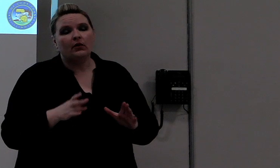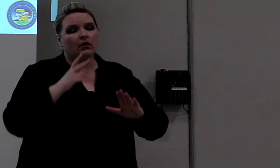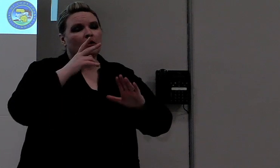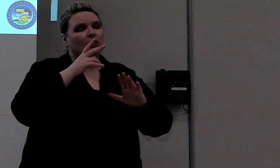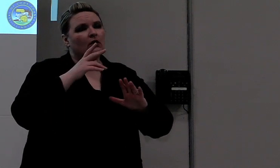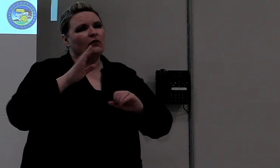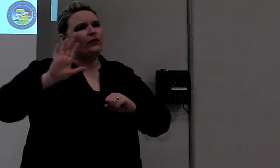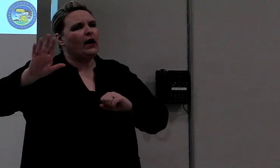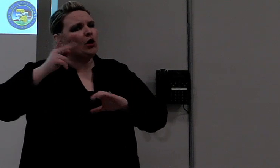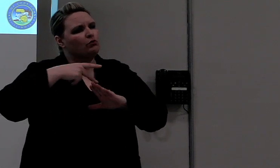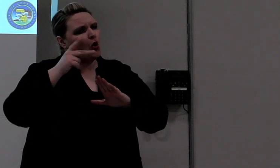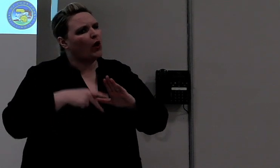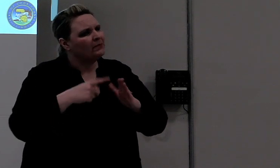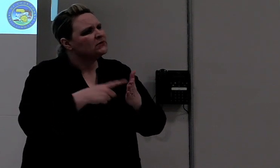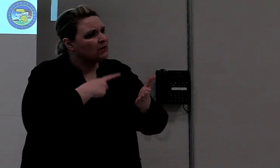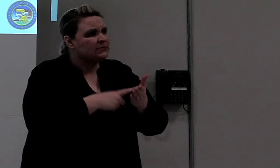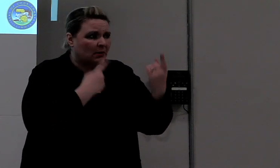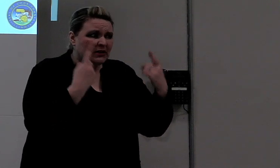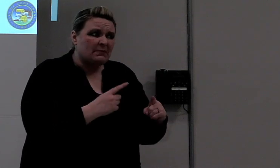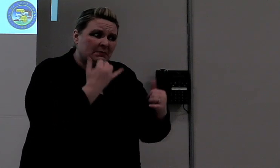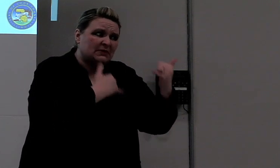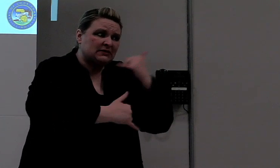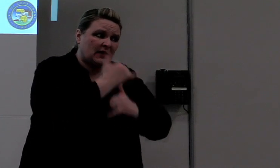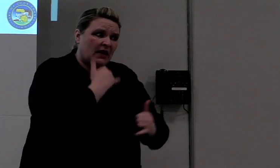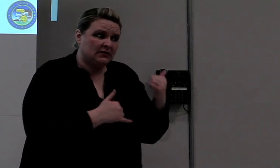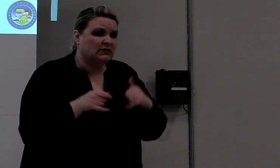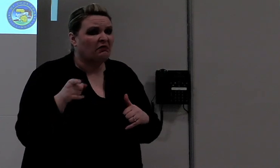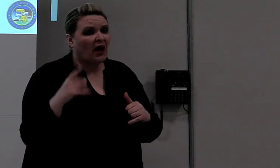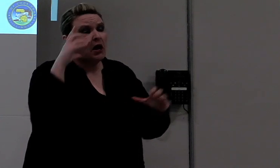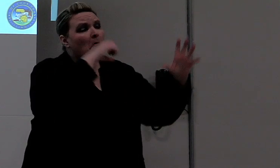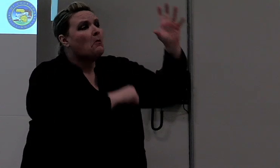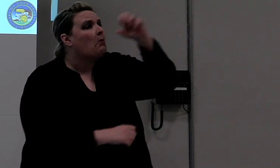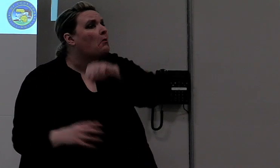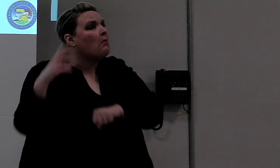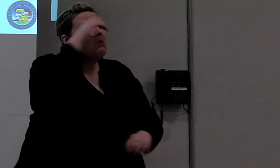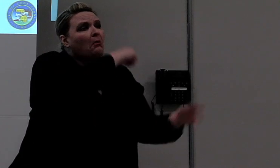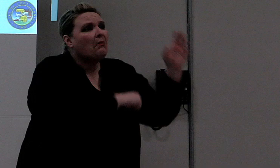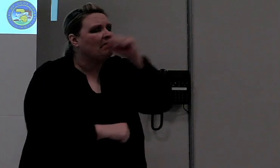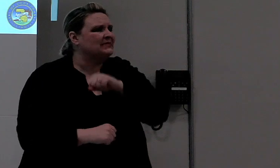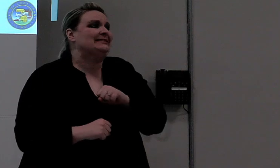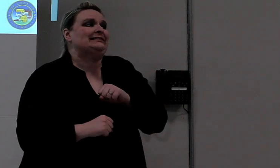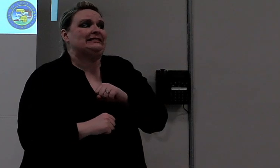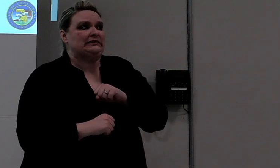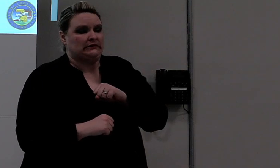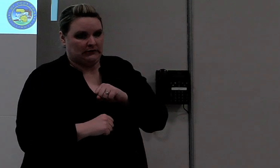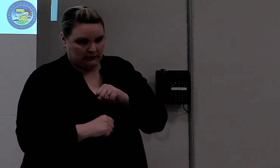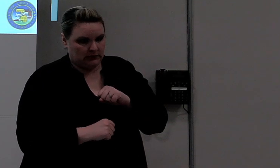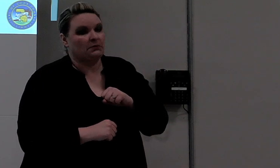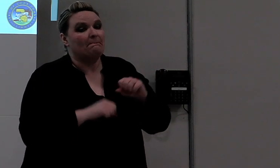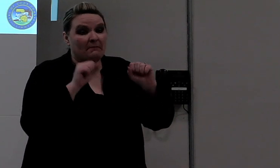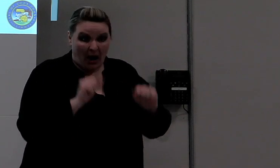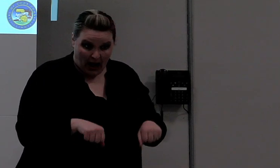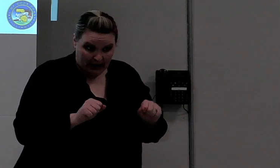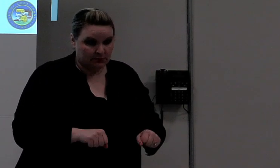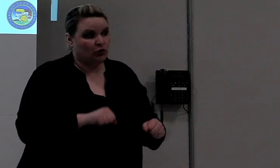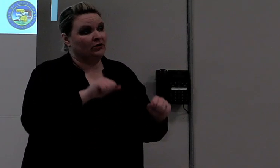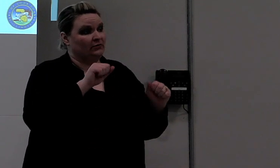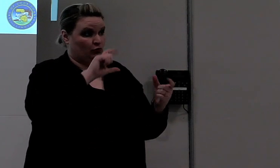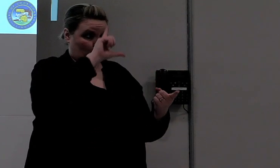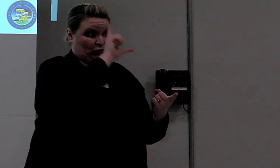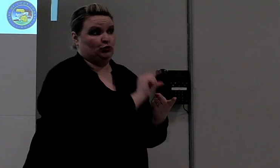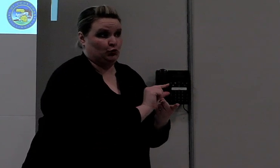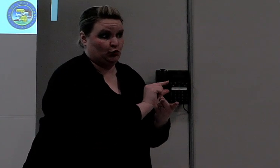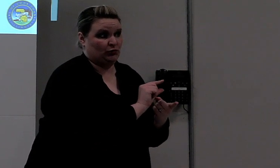program that they use does make mistakes, it does make certain assumptions. So there is grounds all the time for reductions in